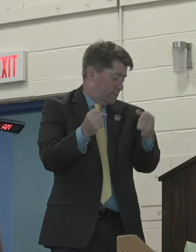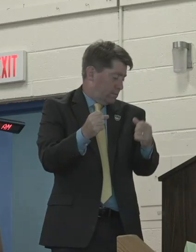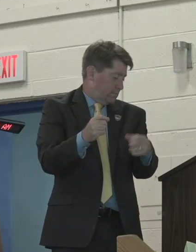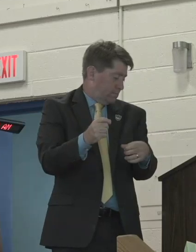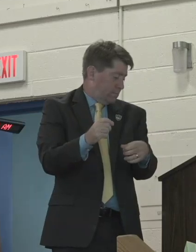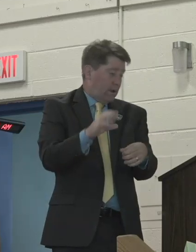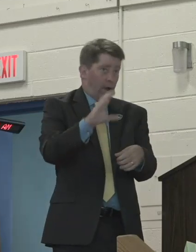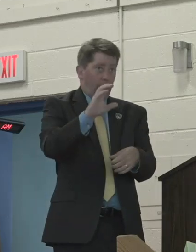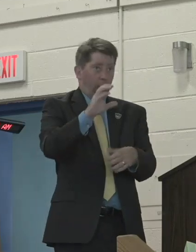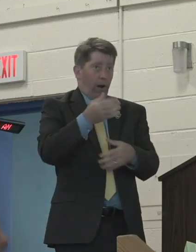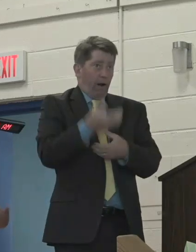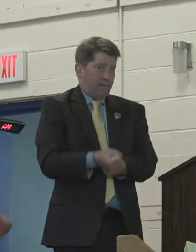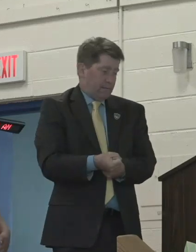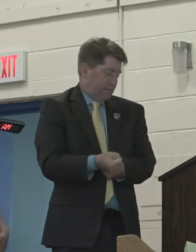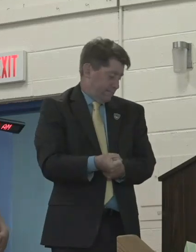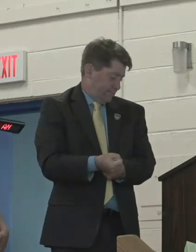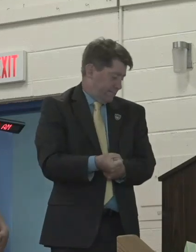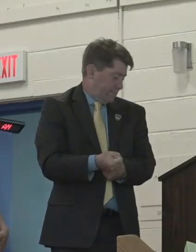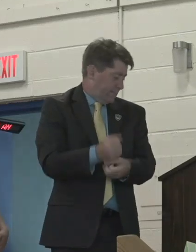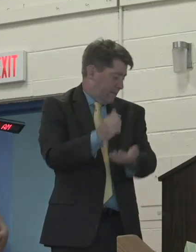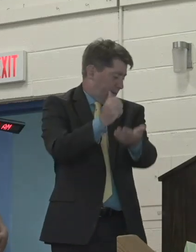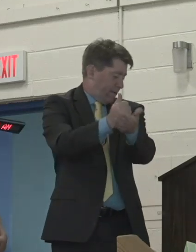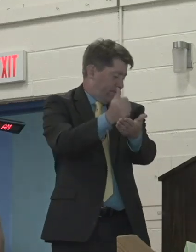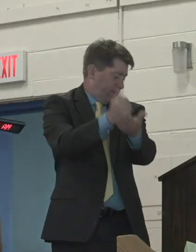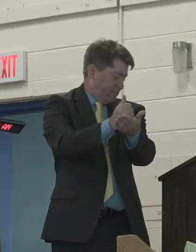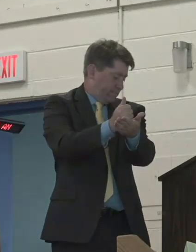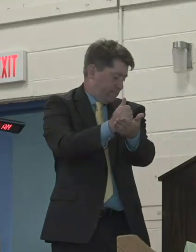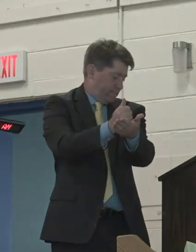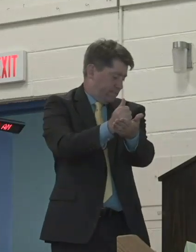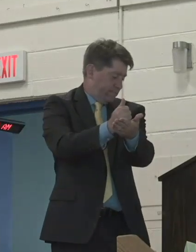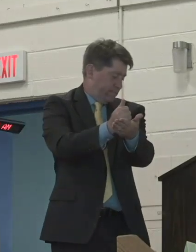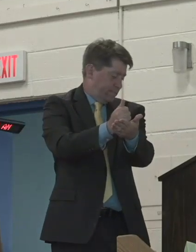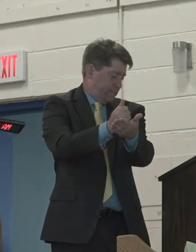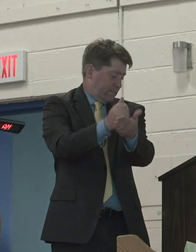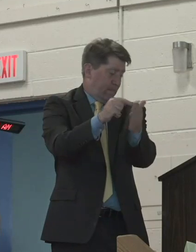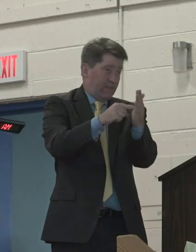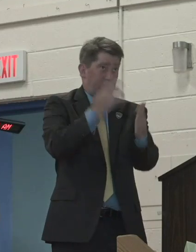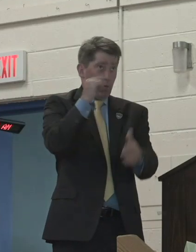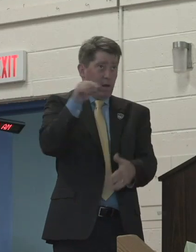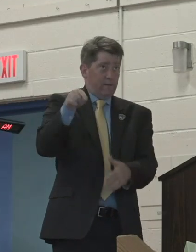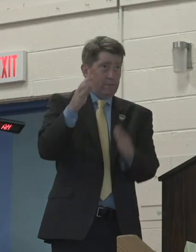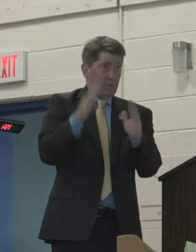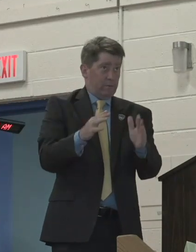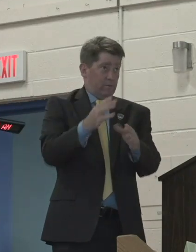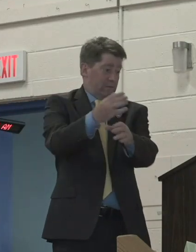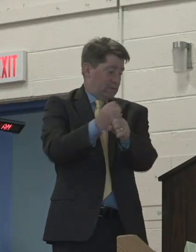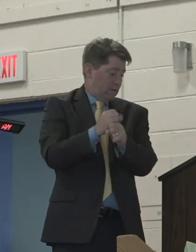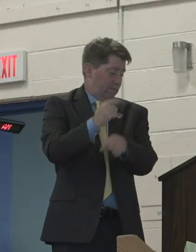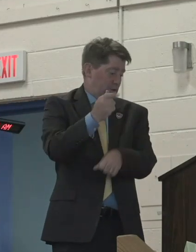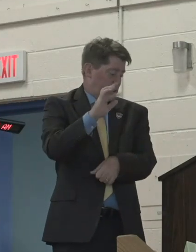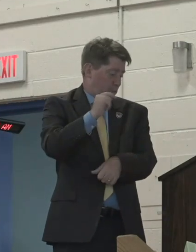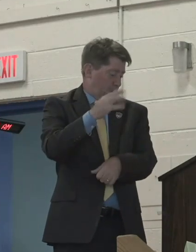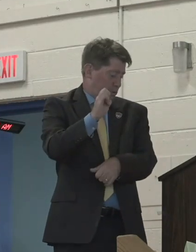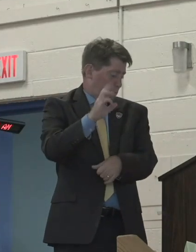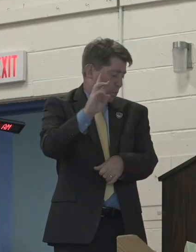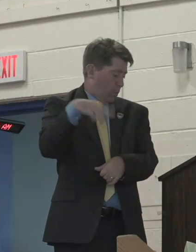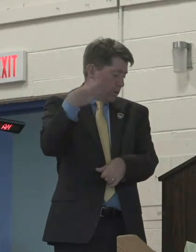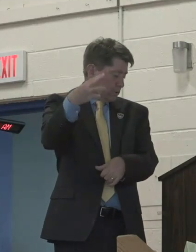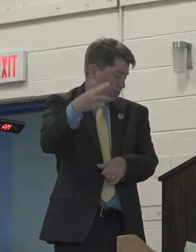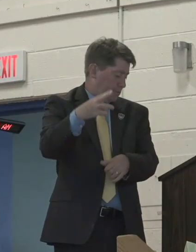has shown great strength and confidence in helping others. This is why this student is